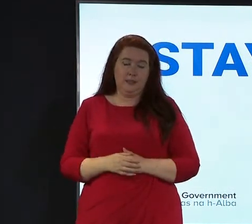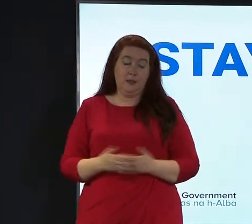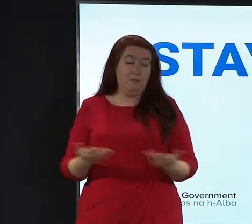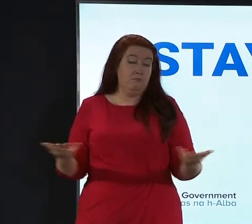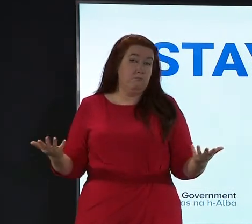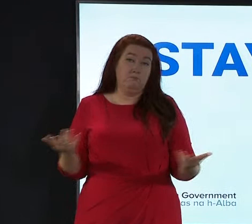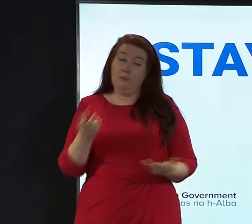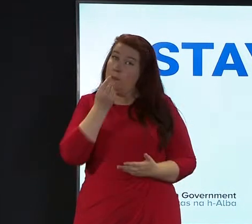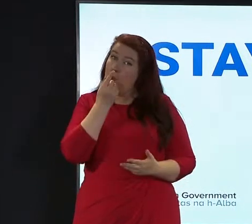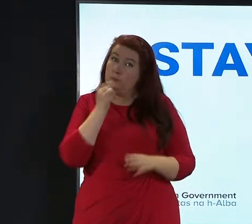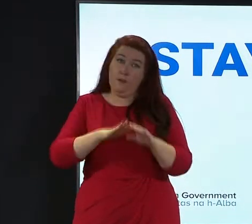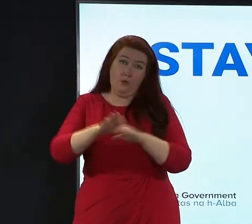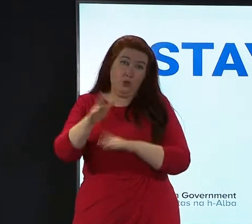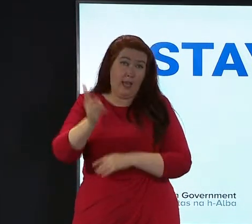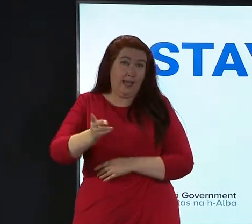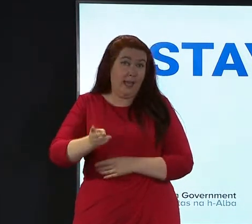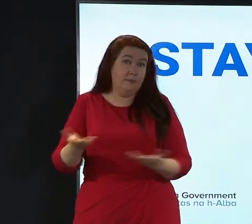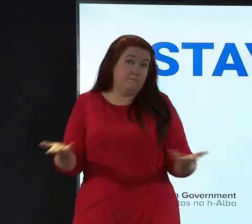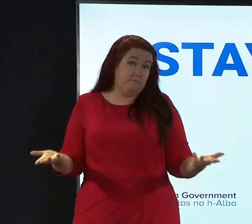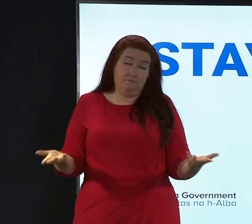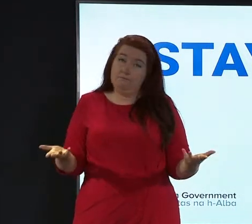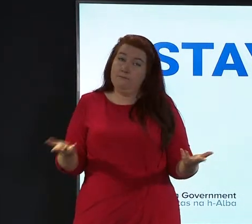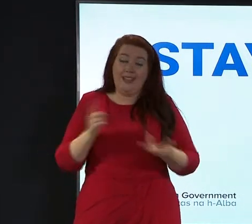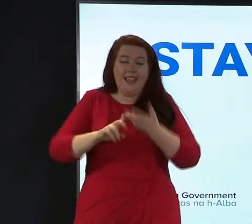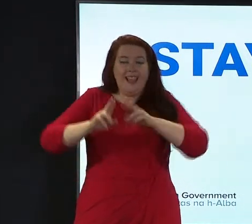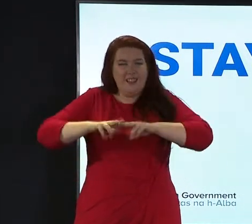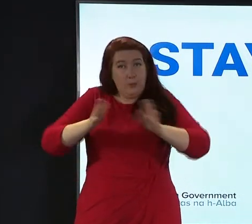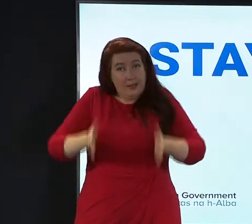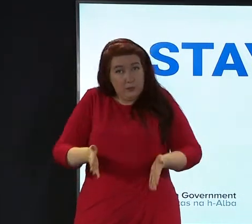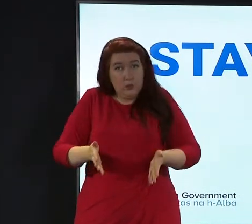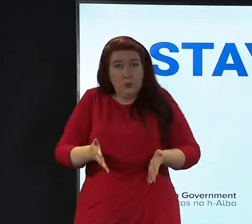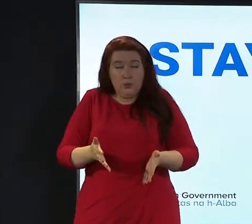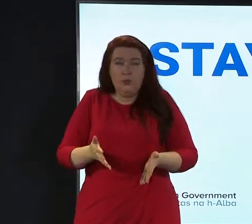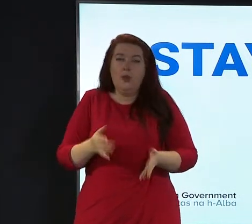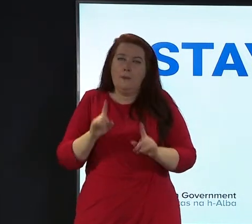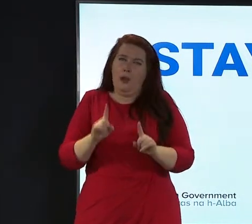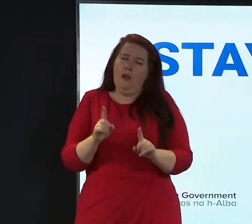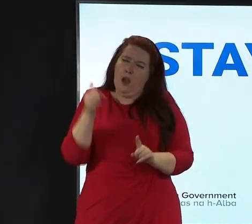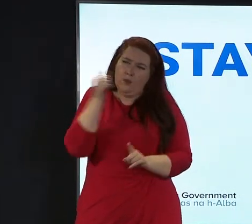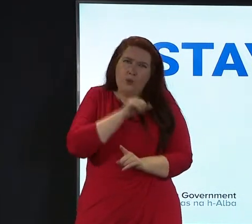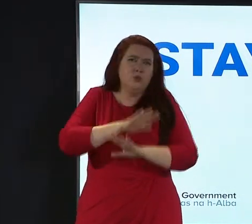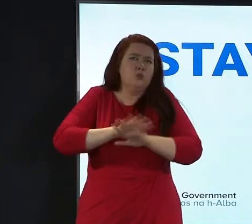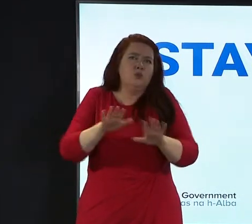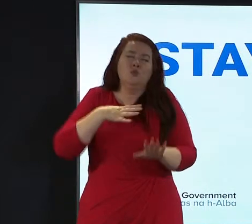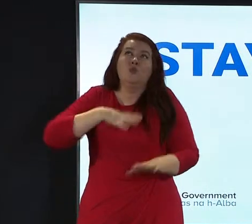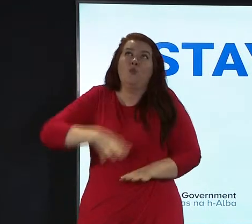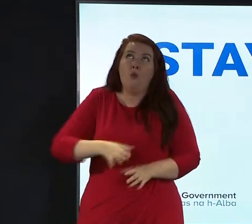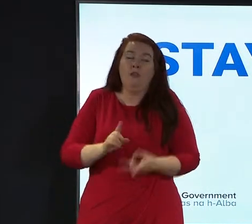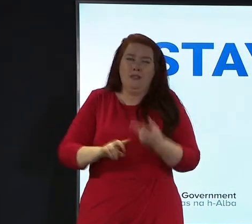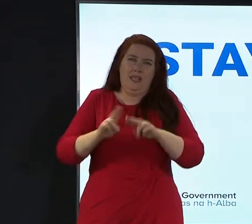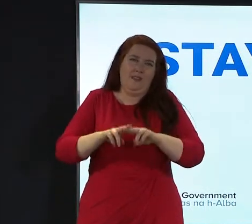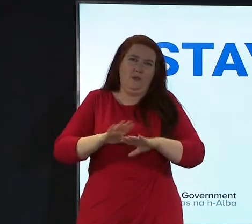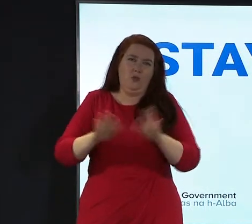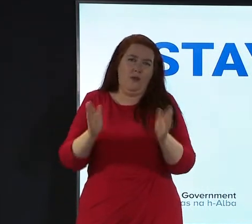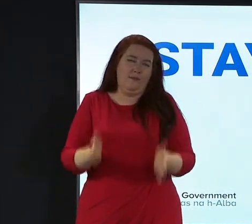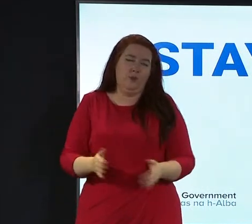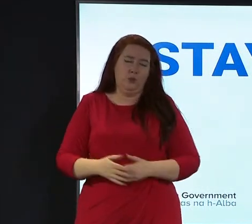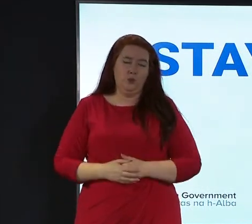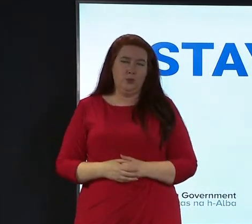out doing that in future if we need to, but obviously we don't want to have to do that if we can possibly avoid